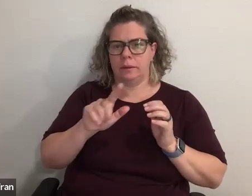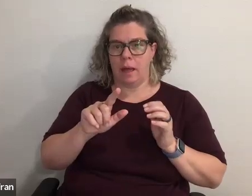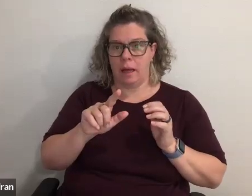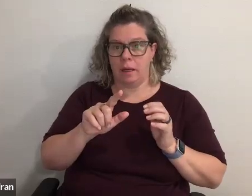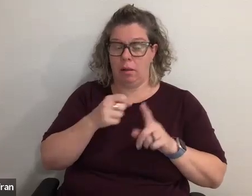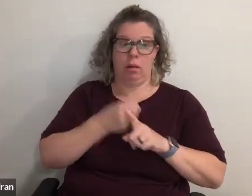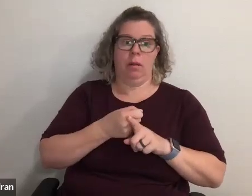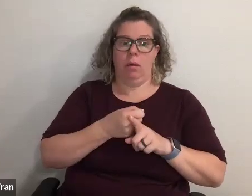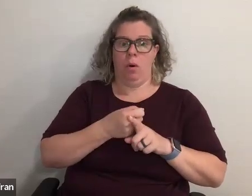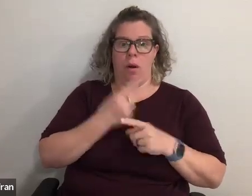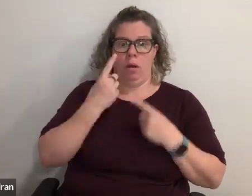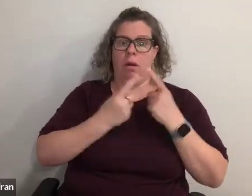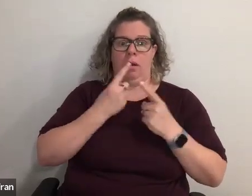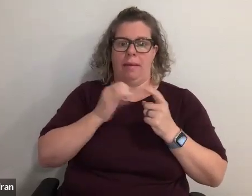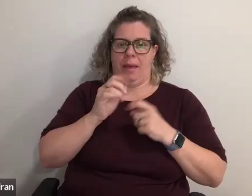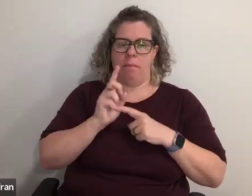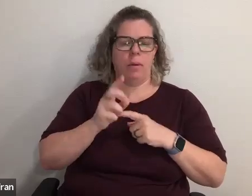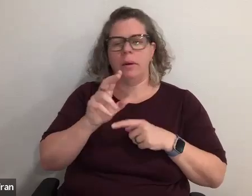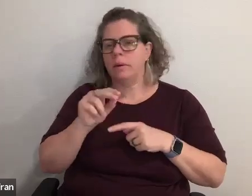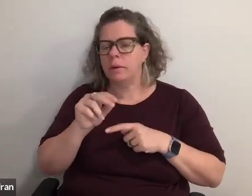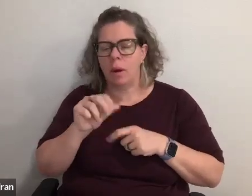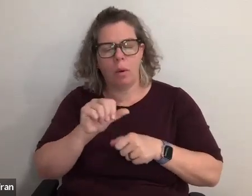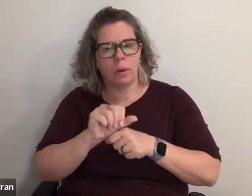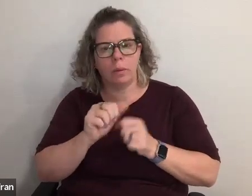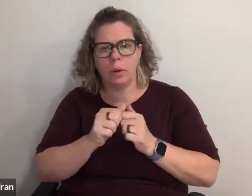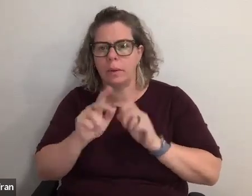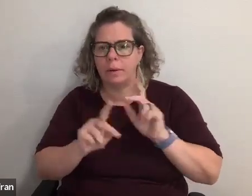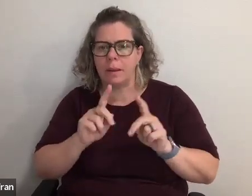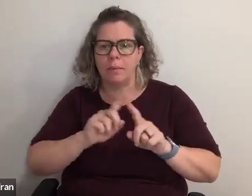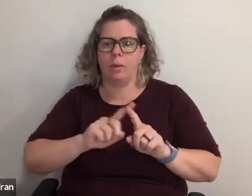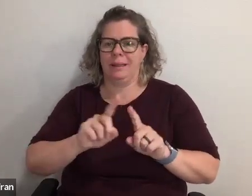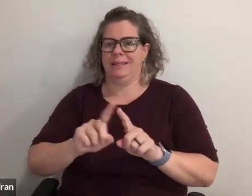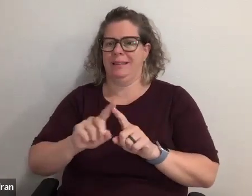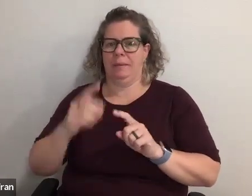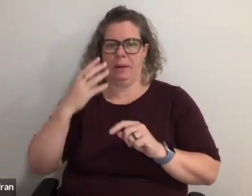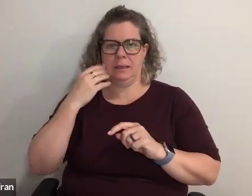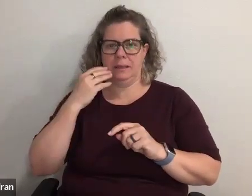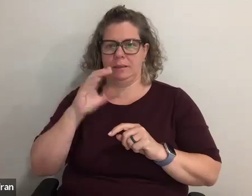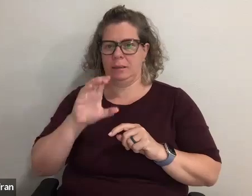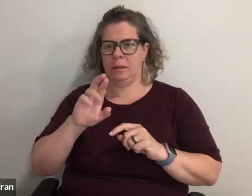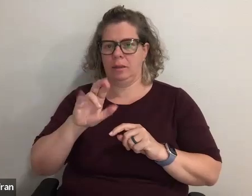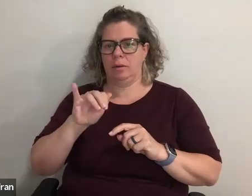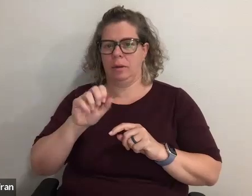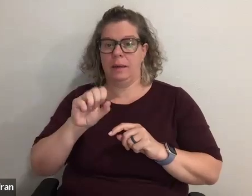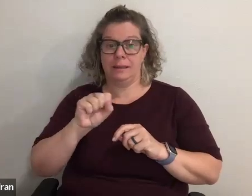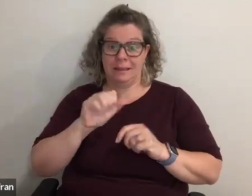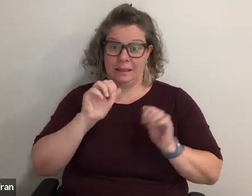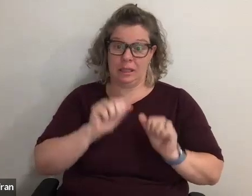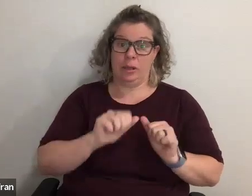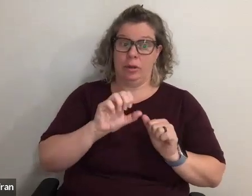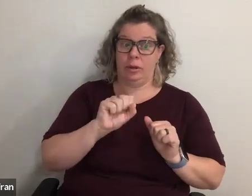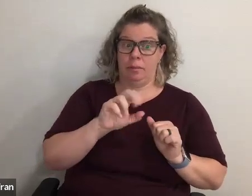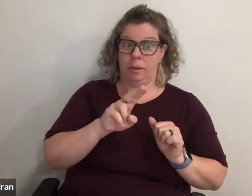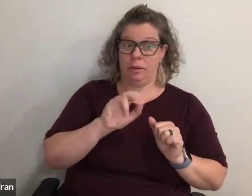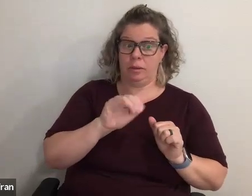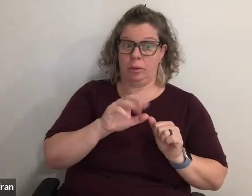that's not true. We work with individuals who have all sorts of different crises. It could be suicide, it could be self-harm,